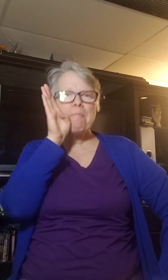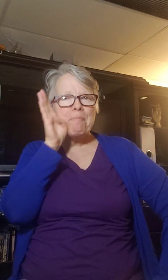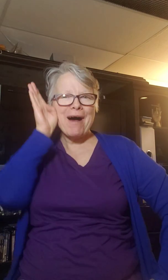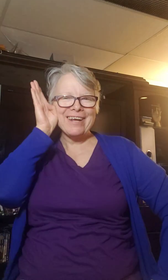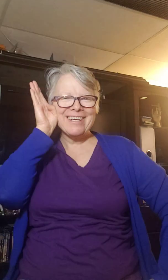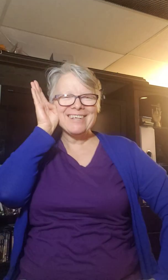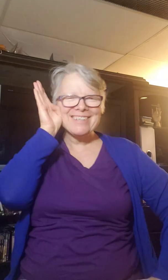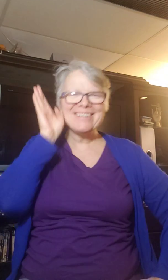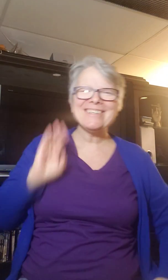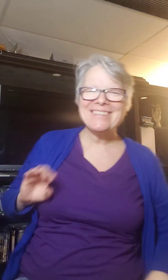Bonnie.